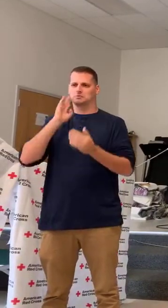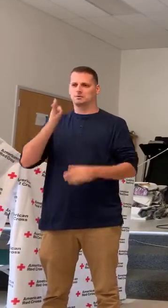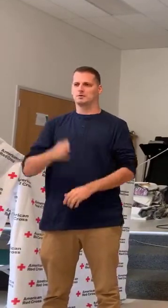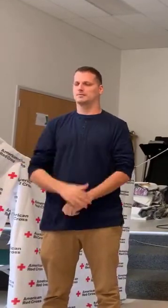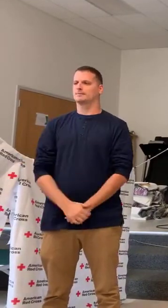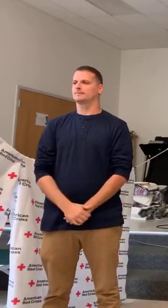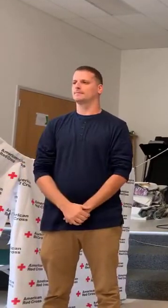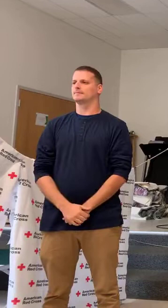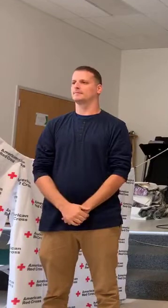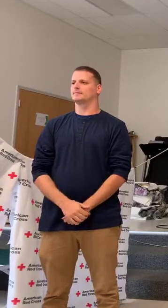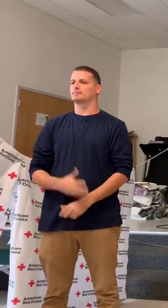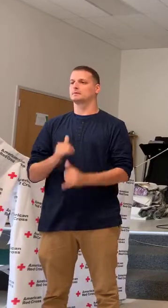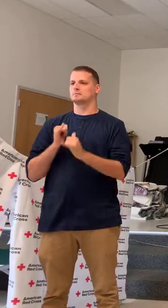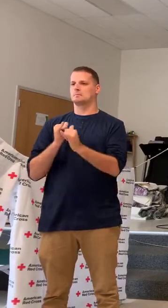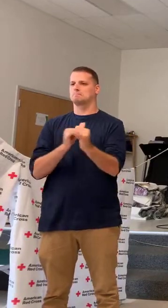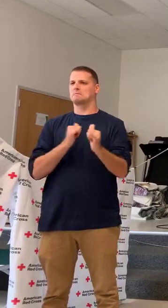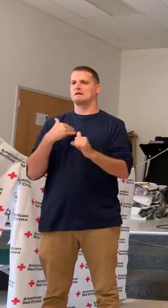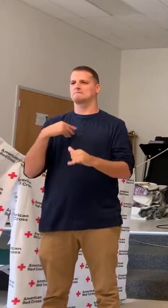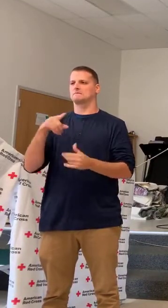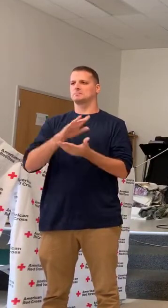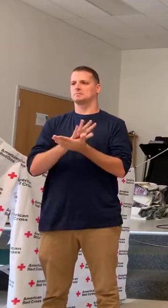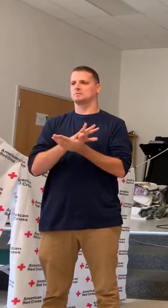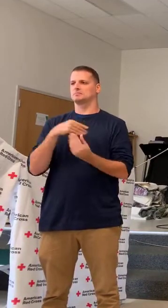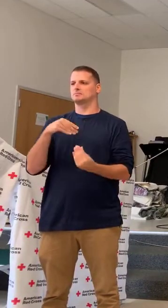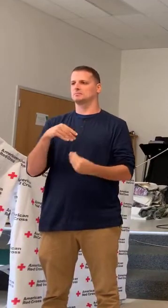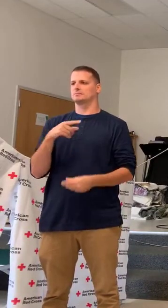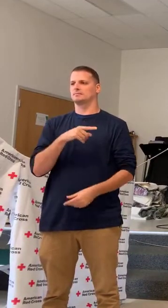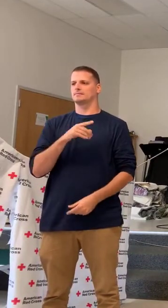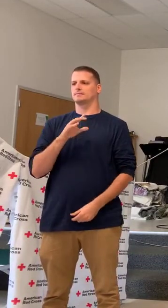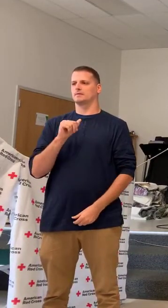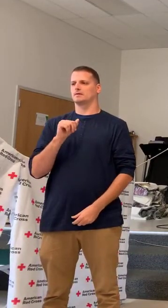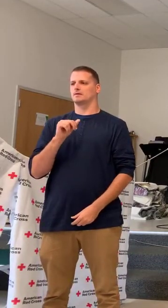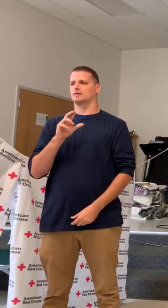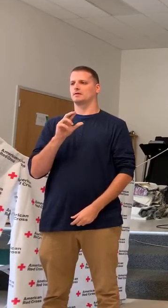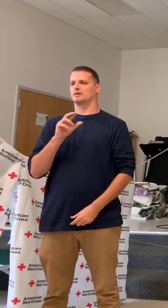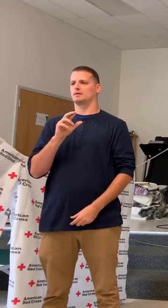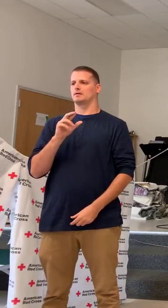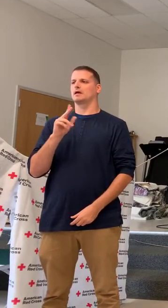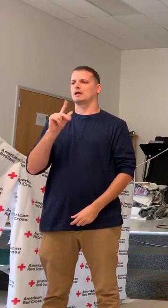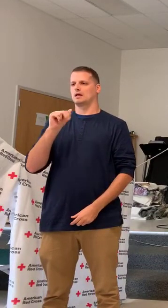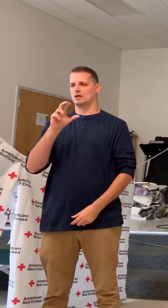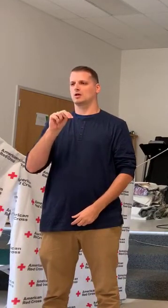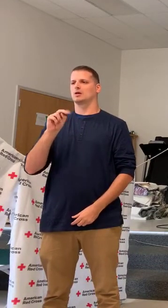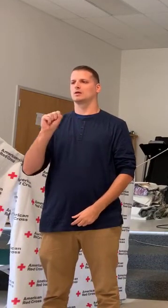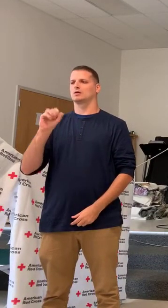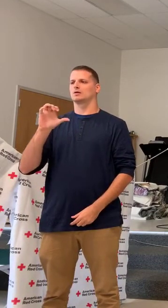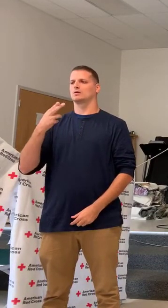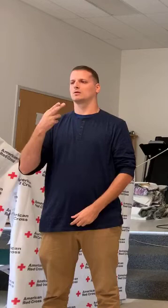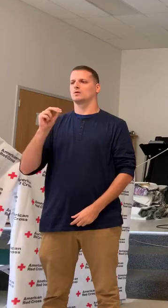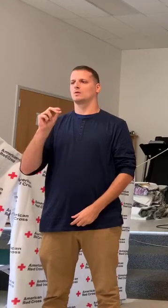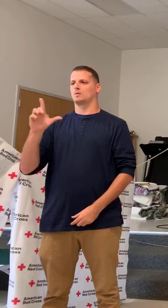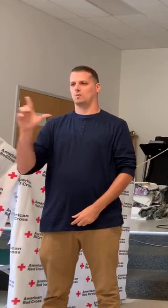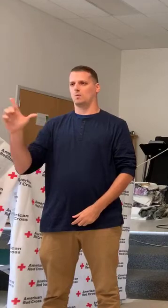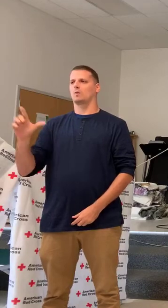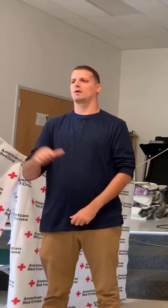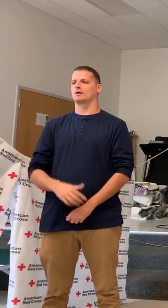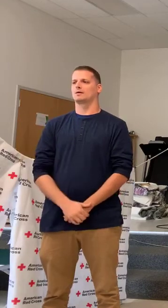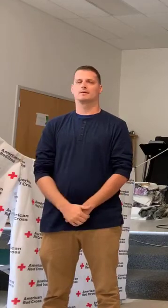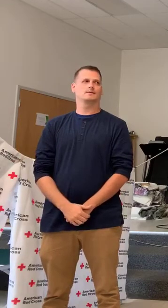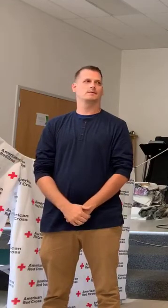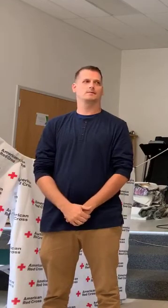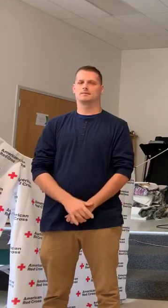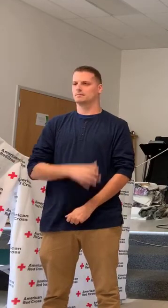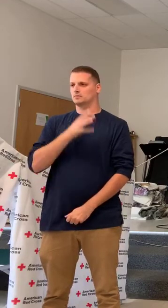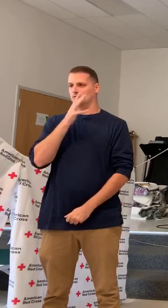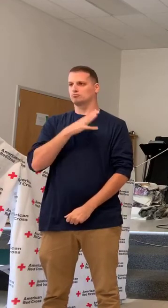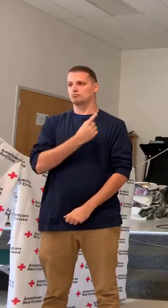I'll introduce Karen Schull. Good morning. Thanks for coming. Glad to be here to talk to you folks about the status